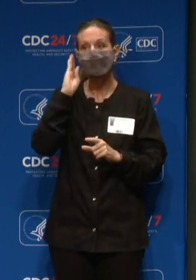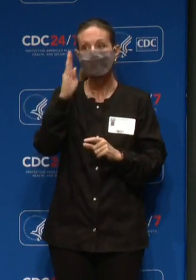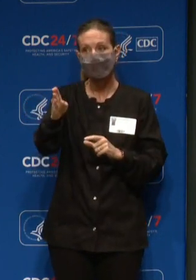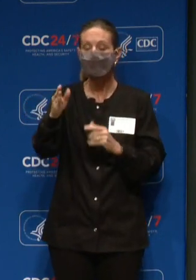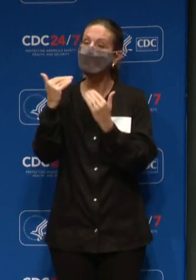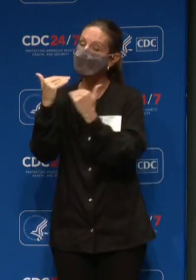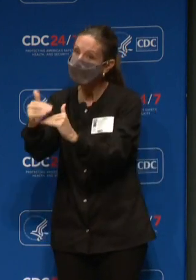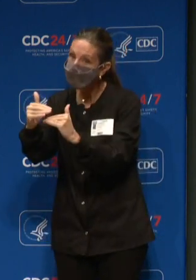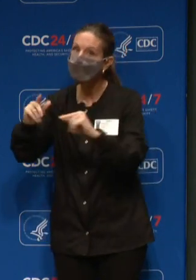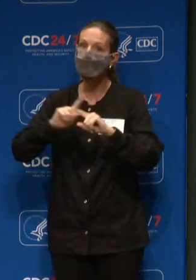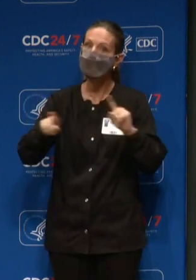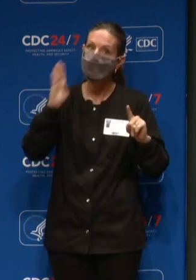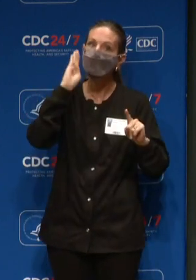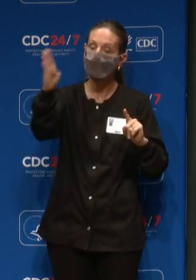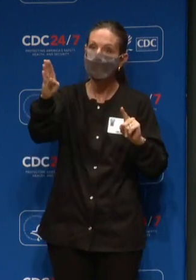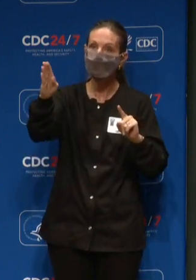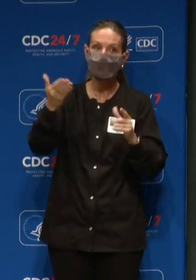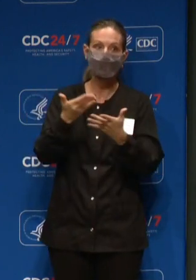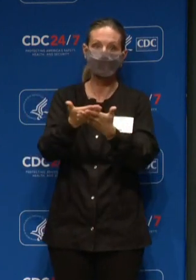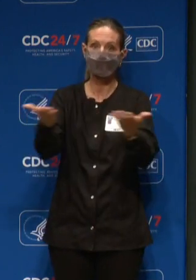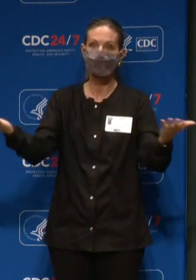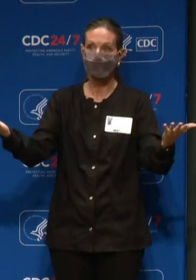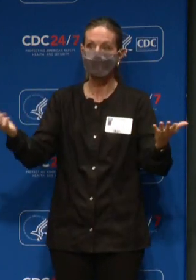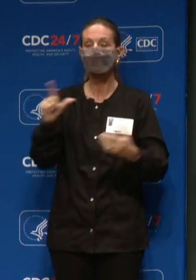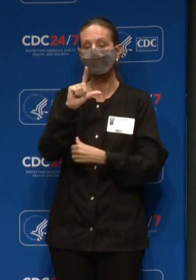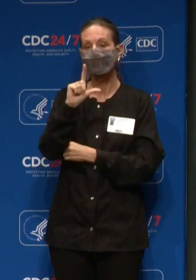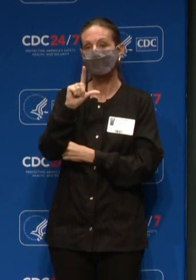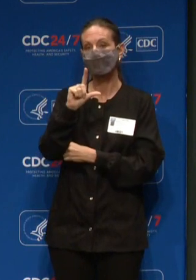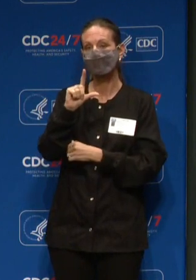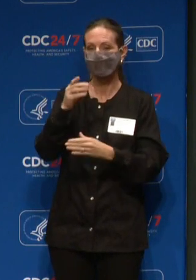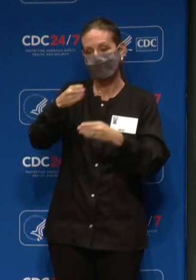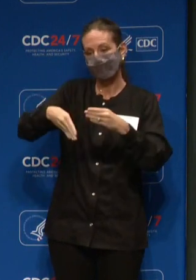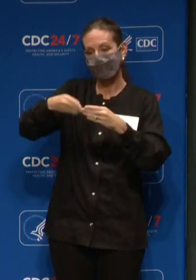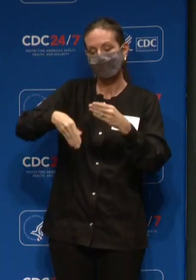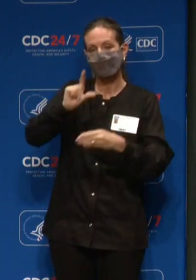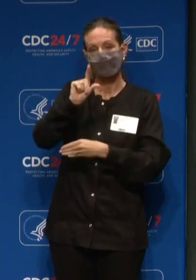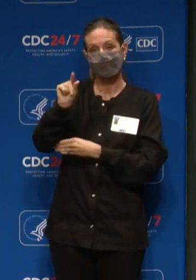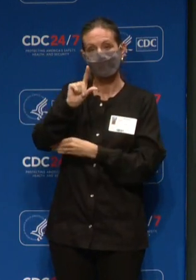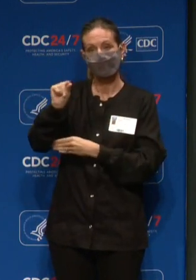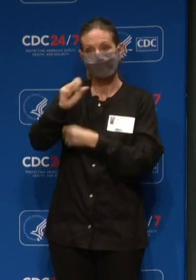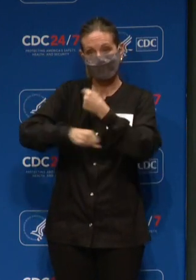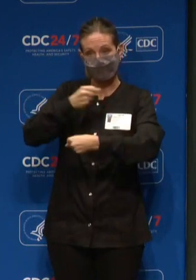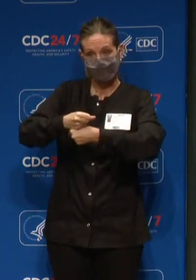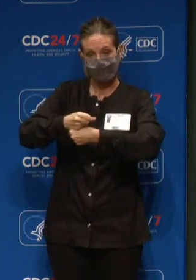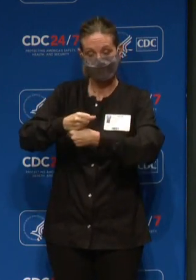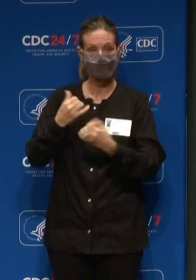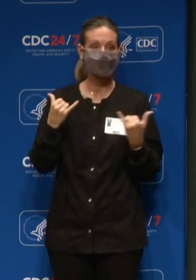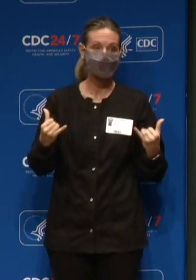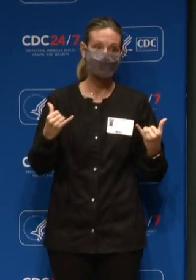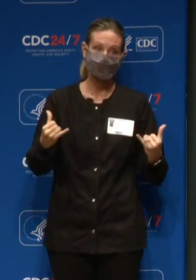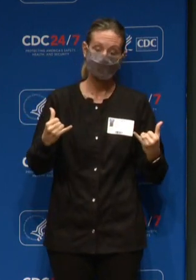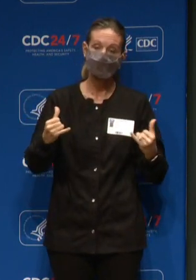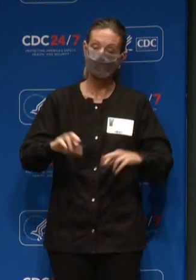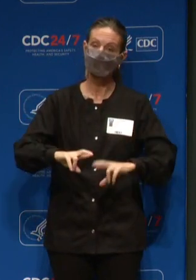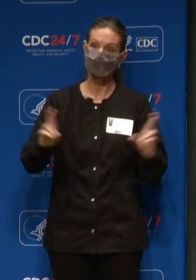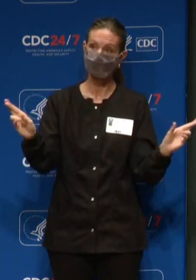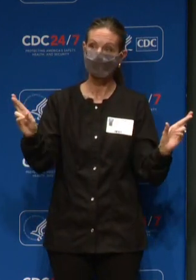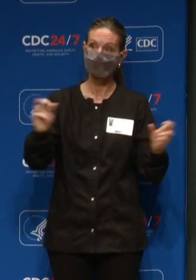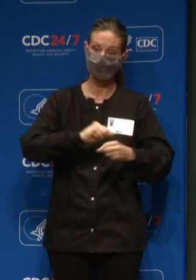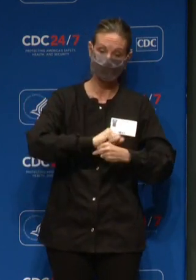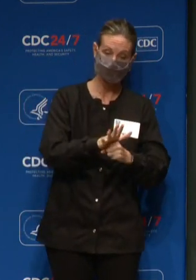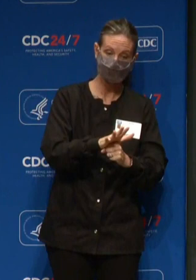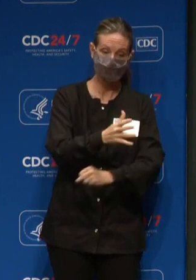limited quantities, before the end of 2020. Preparing for implementing a successful